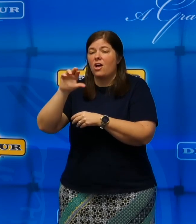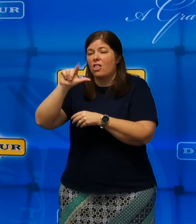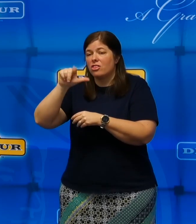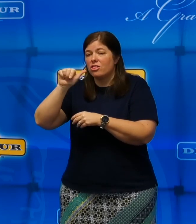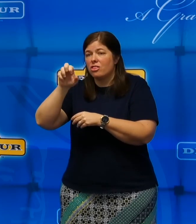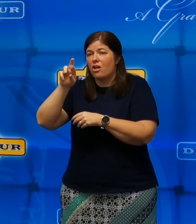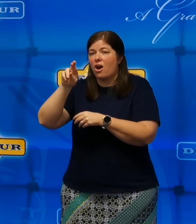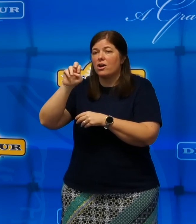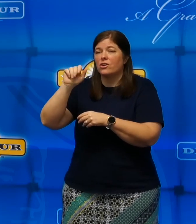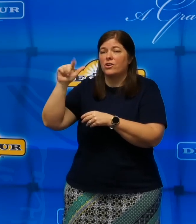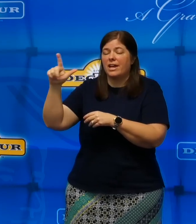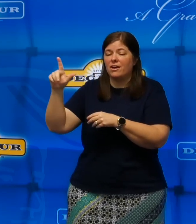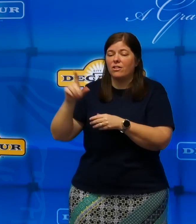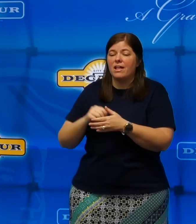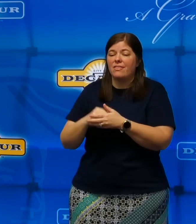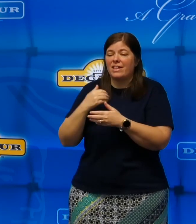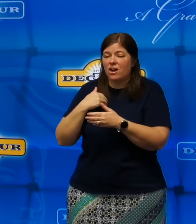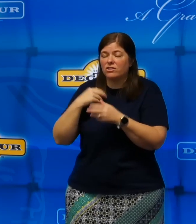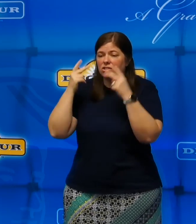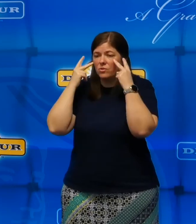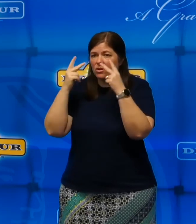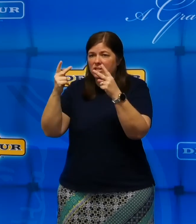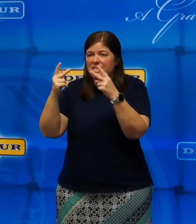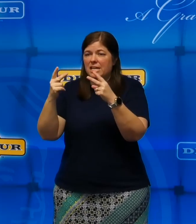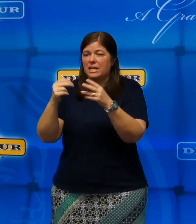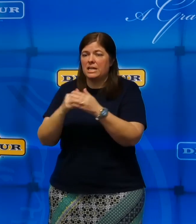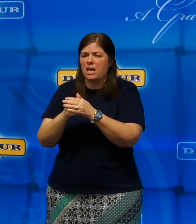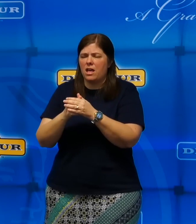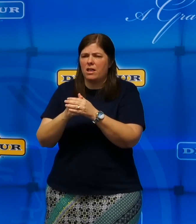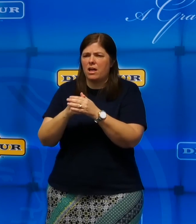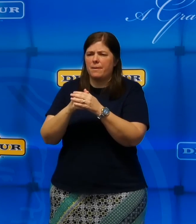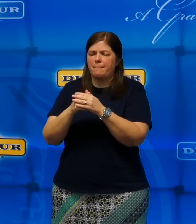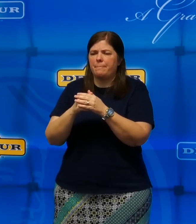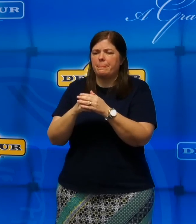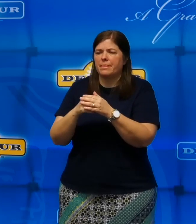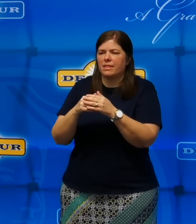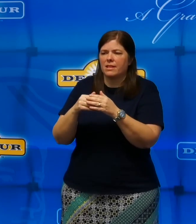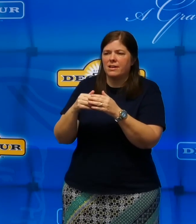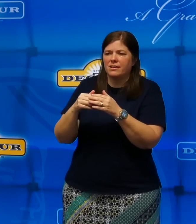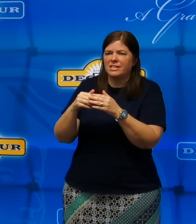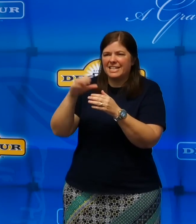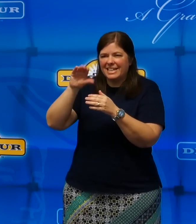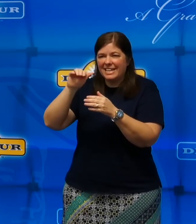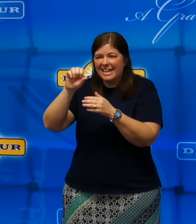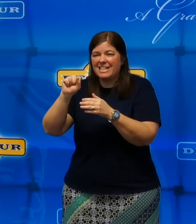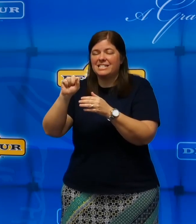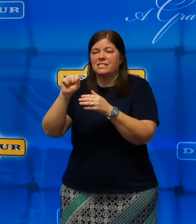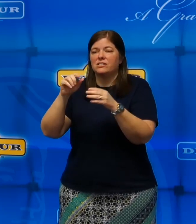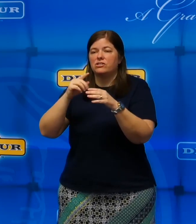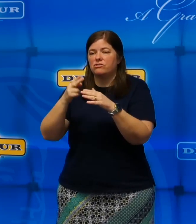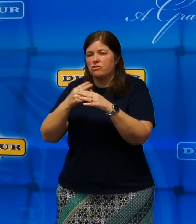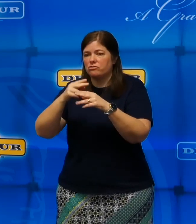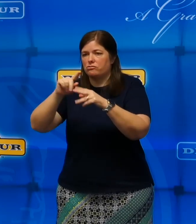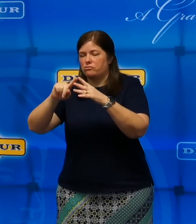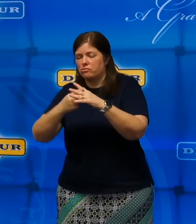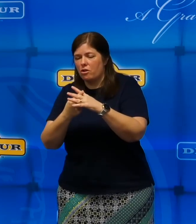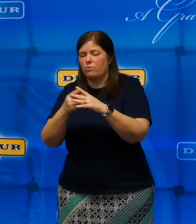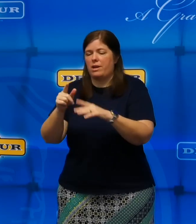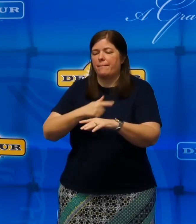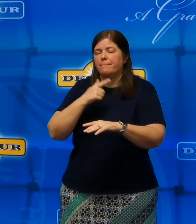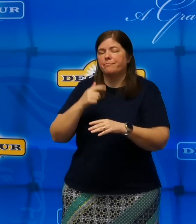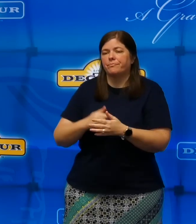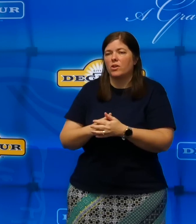we're beginning to flatten out that rate, and that is absolutely wonderful. And again, we want to keep it that way. One of the biggest concerns that